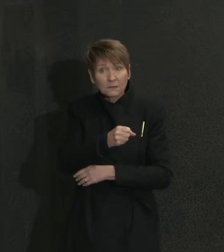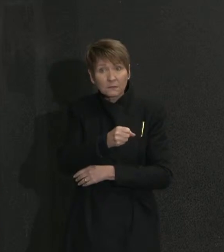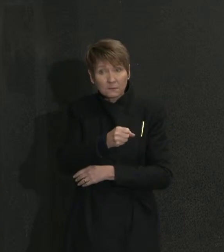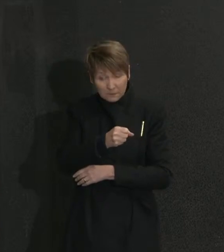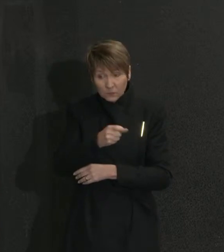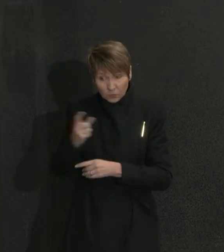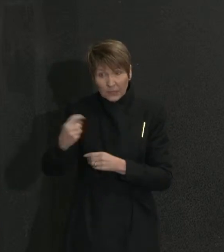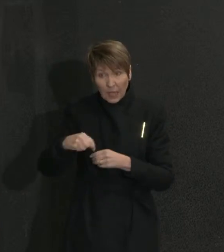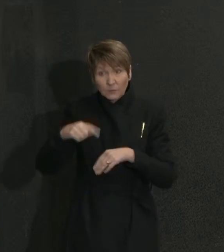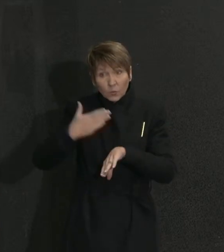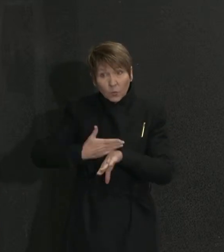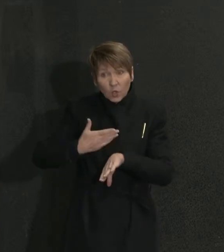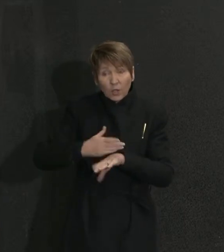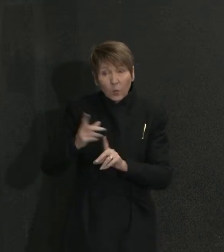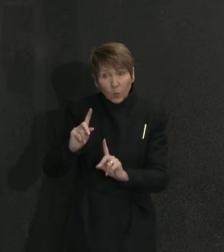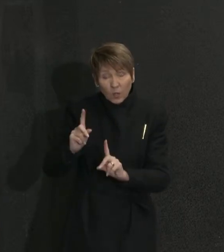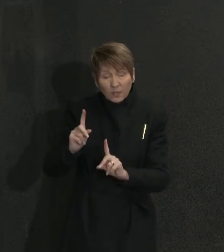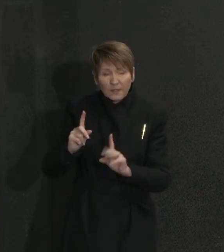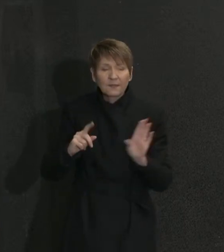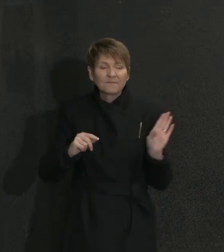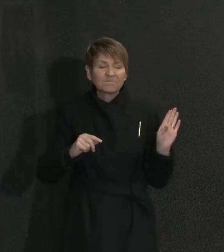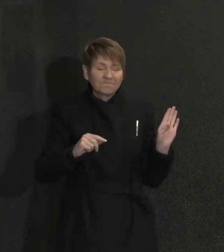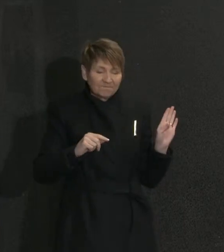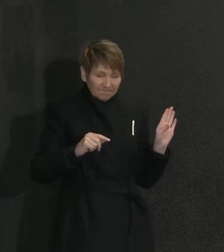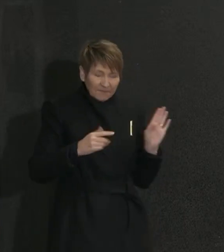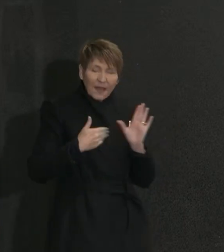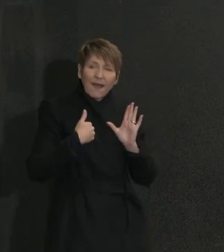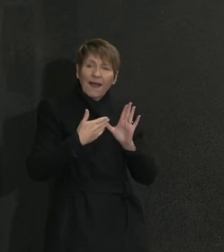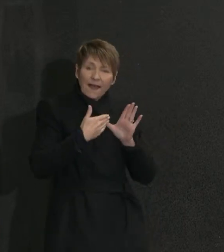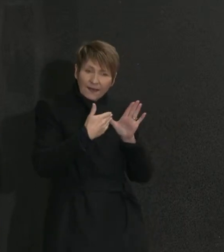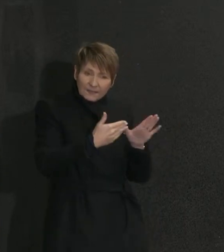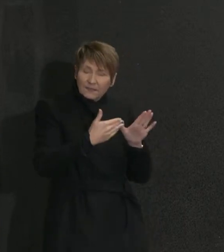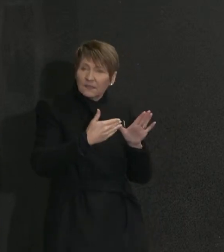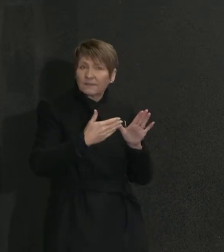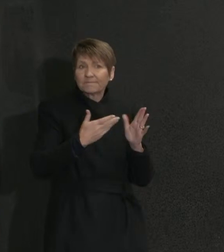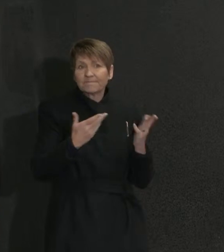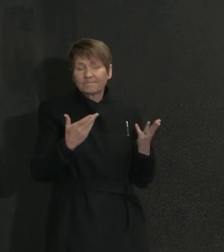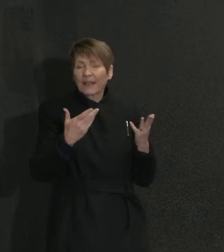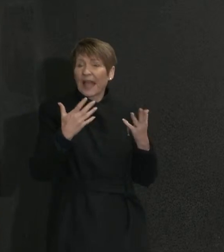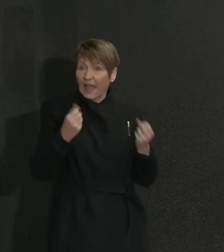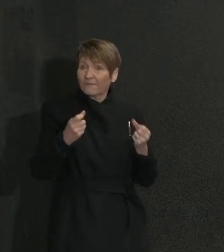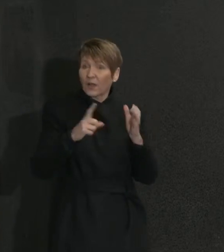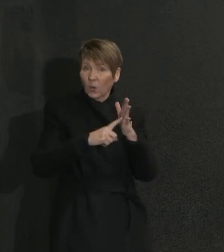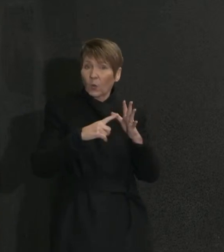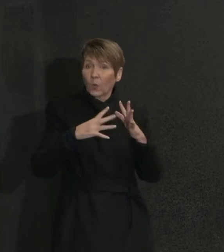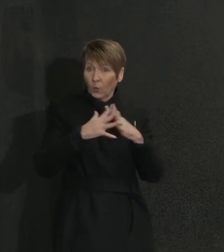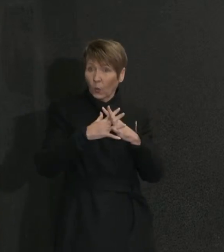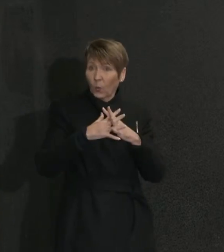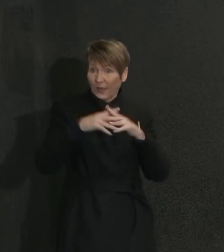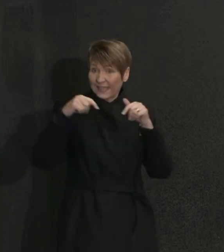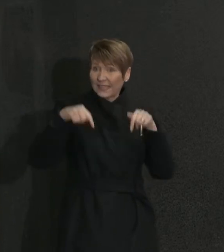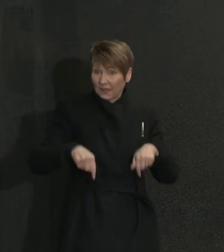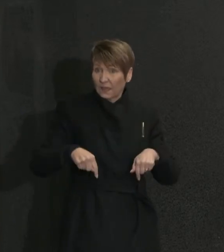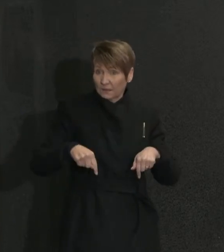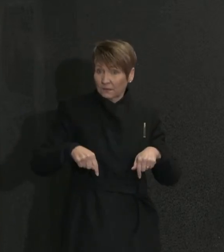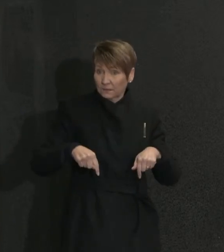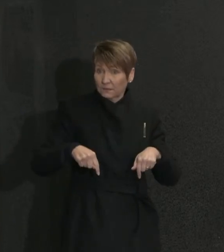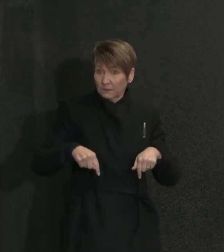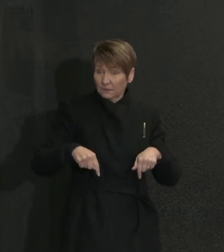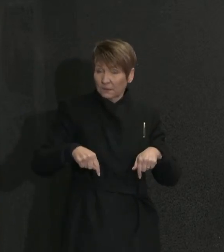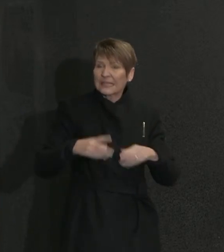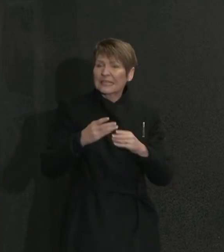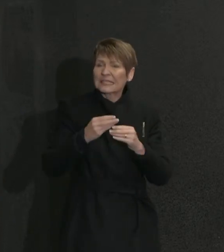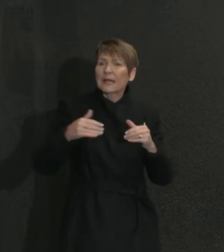1990s. We've already got a situation where some workers will be mandated, aged care for